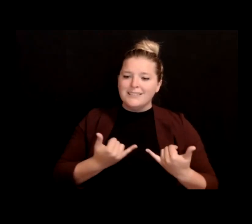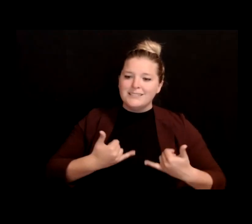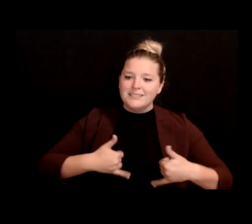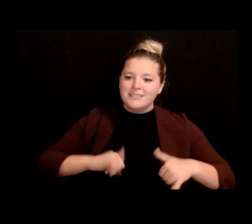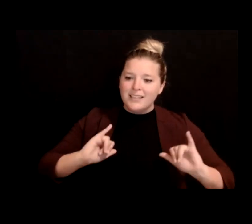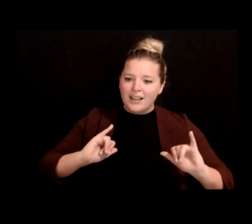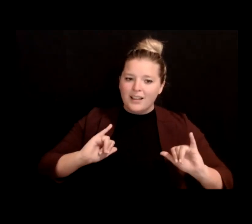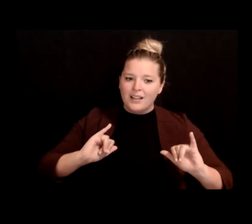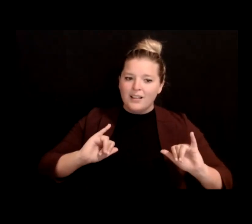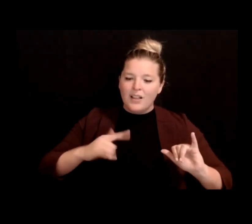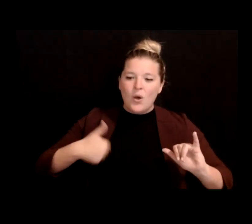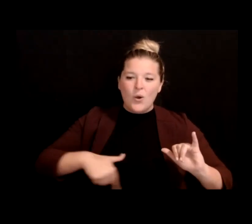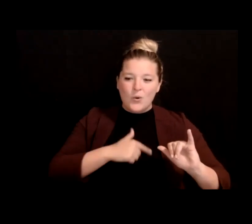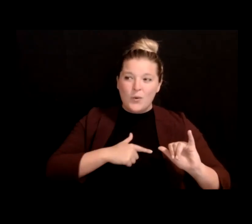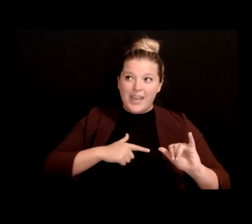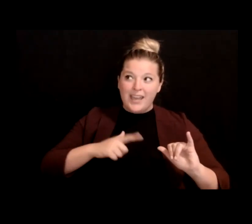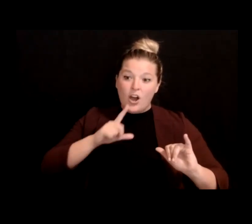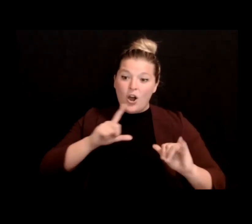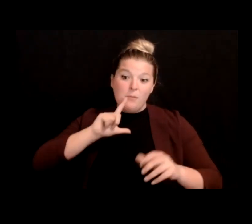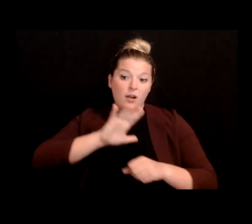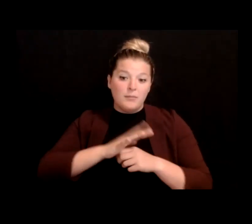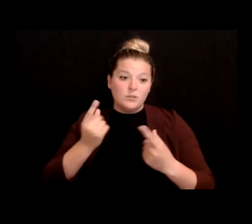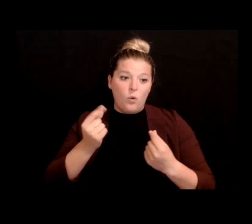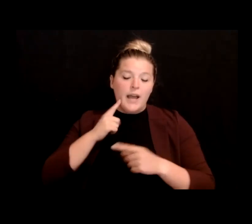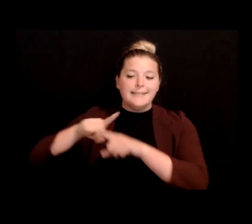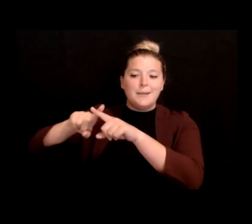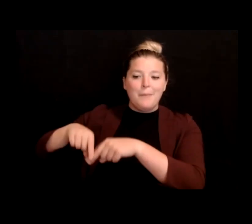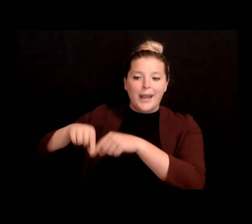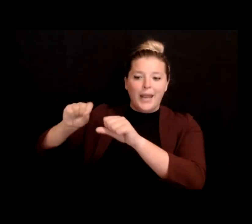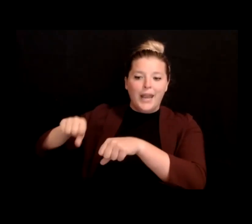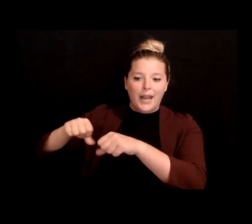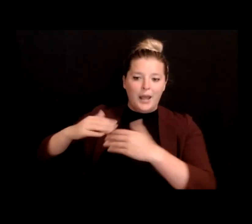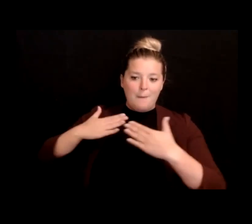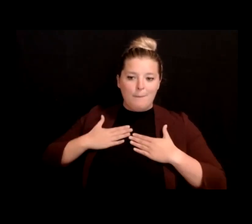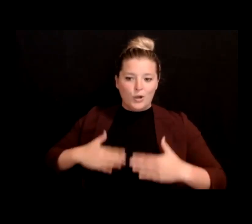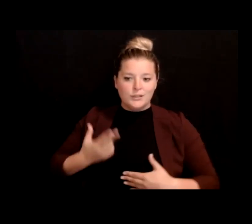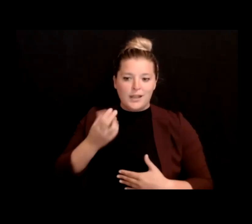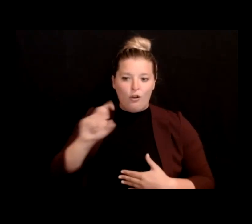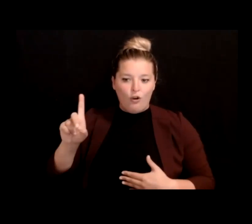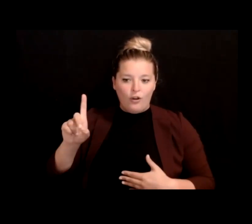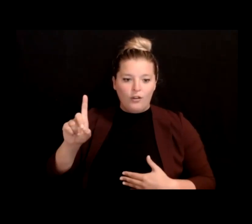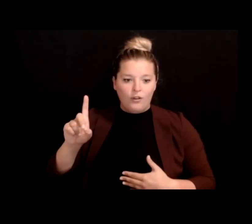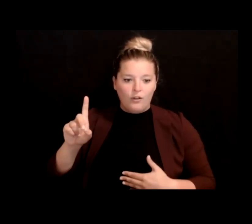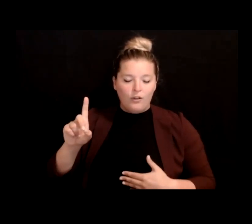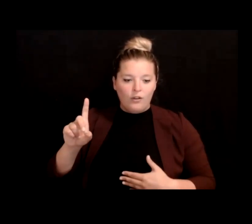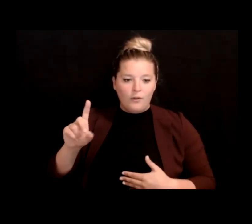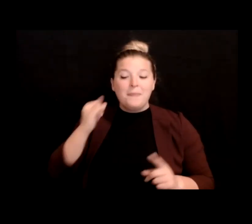of conditional or potential personhood. Then perhaps oppression and violence will